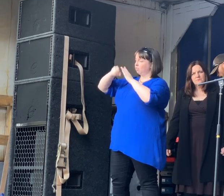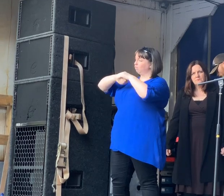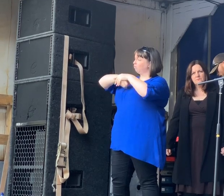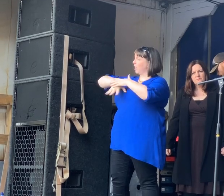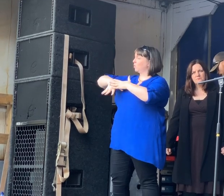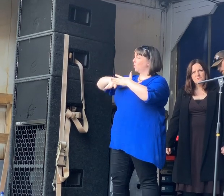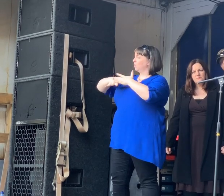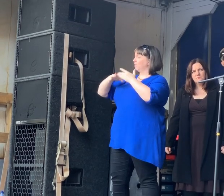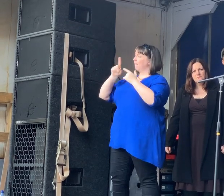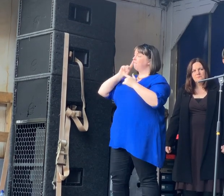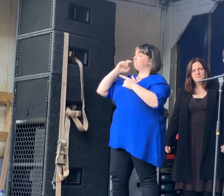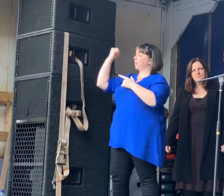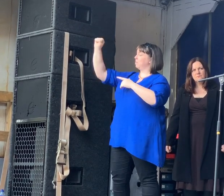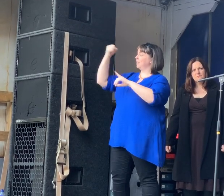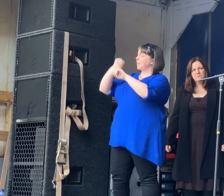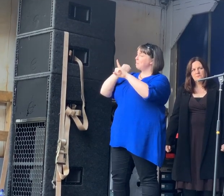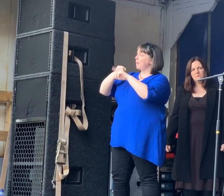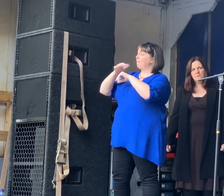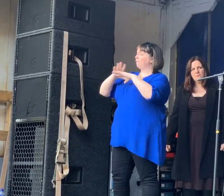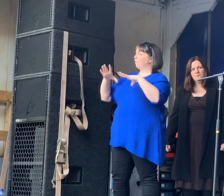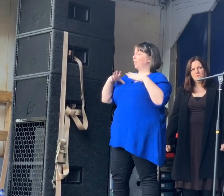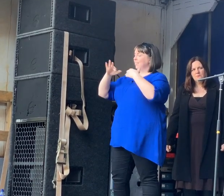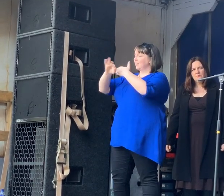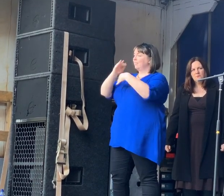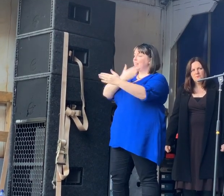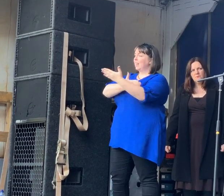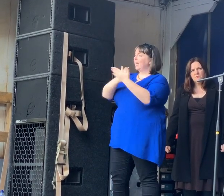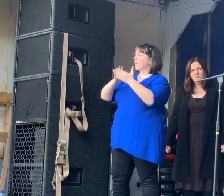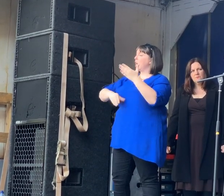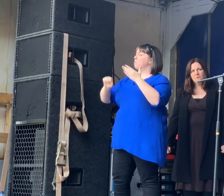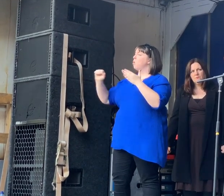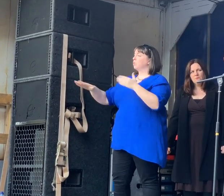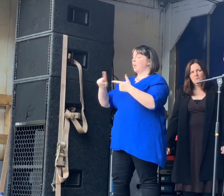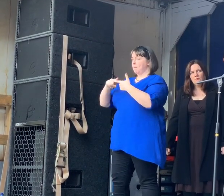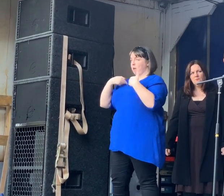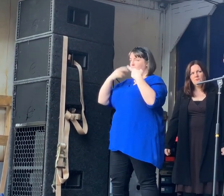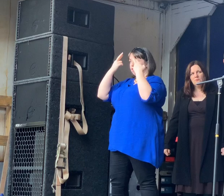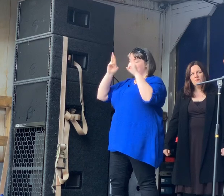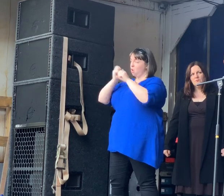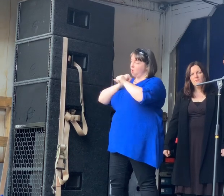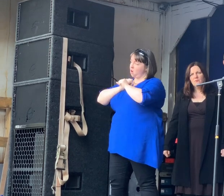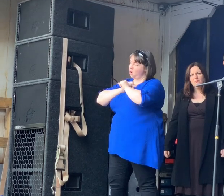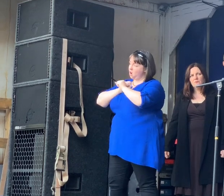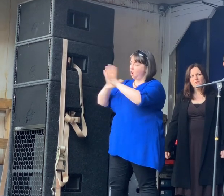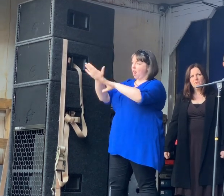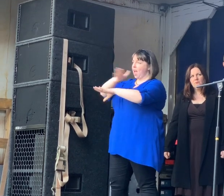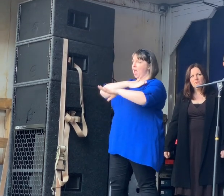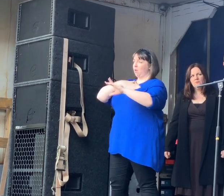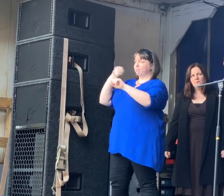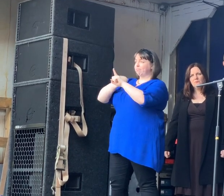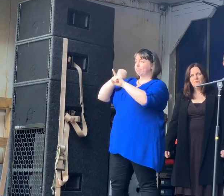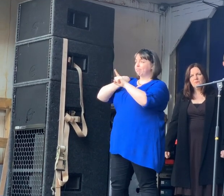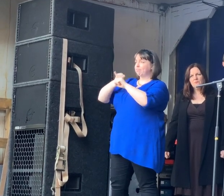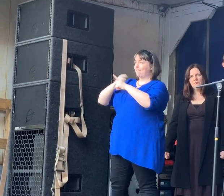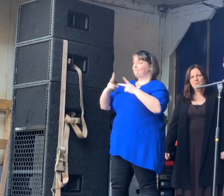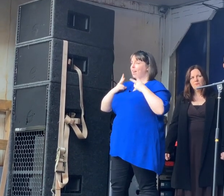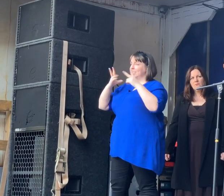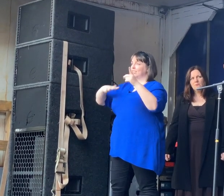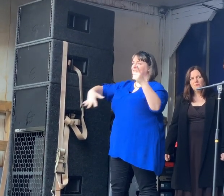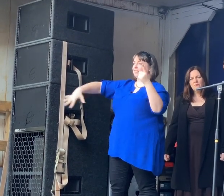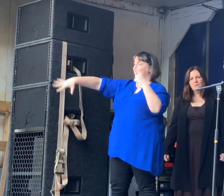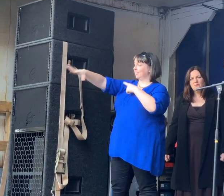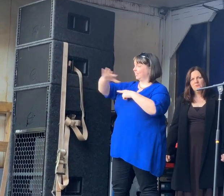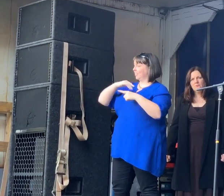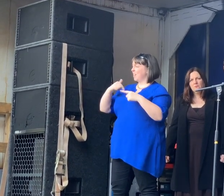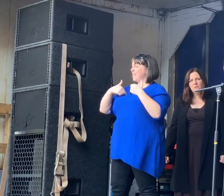feminist campaign for free, safe, legal abortion, and to represent all our incredible activists and volunteers. We